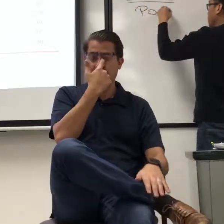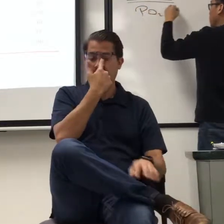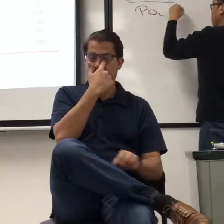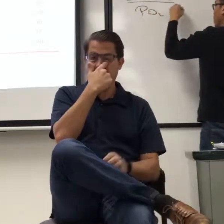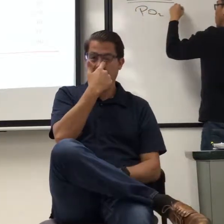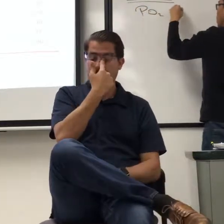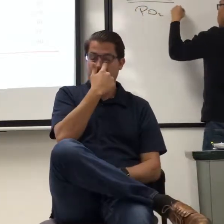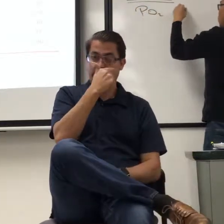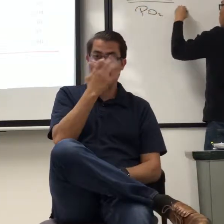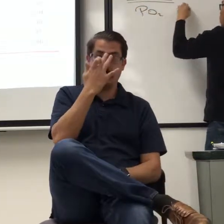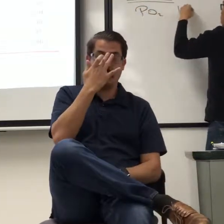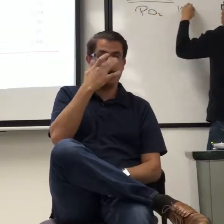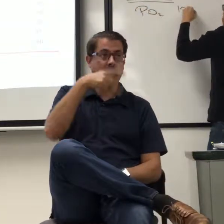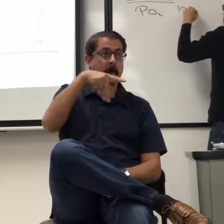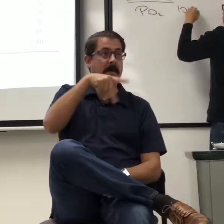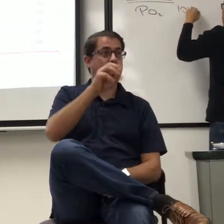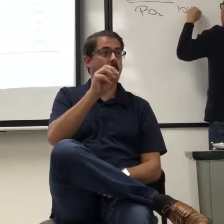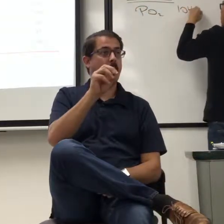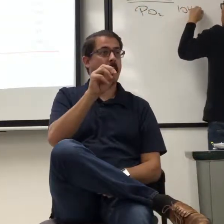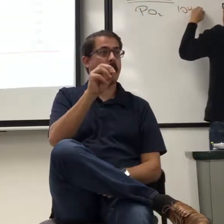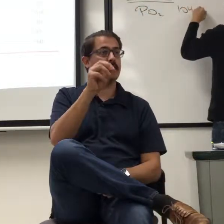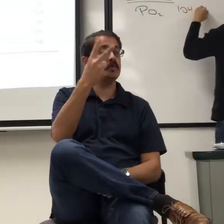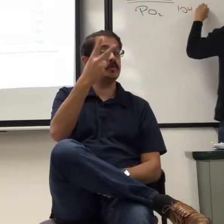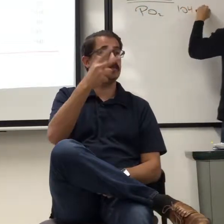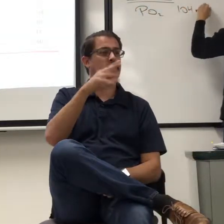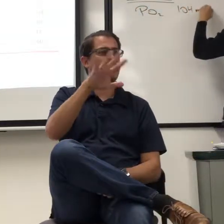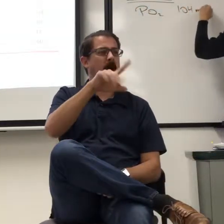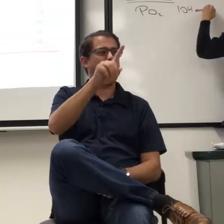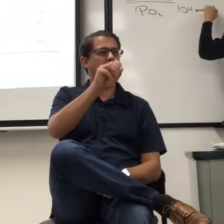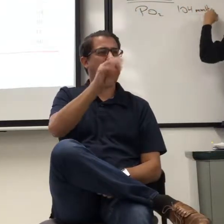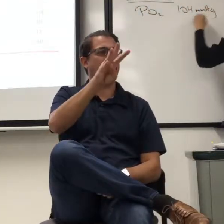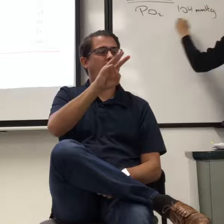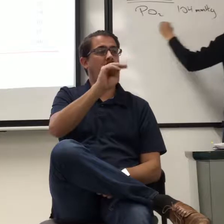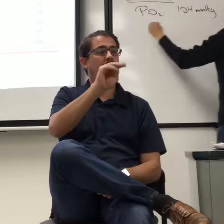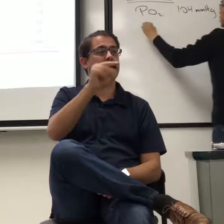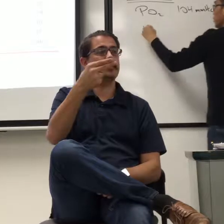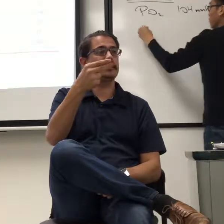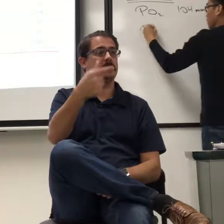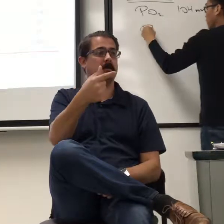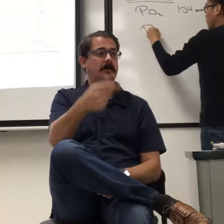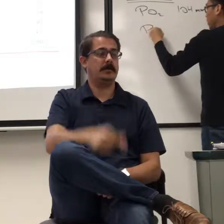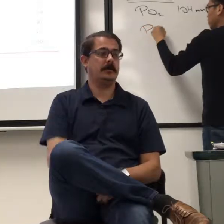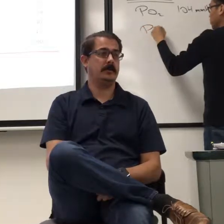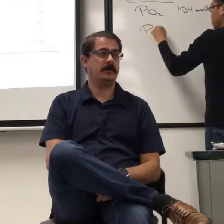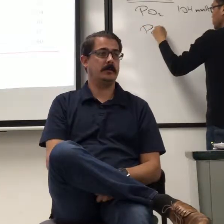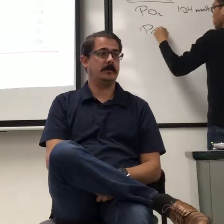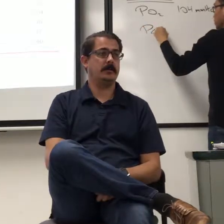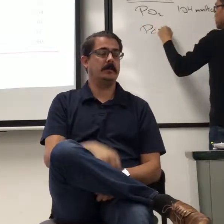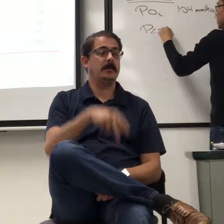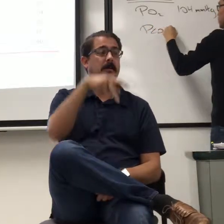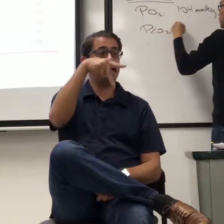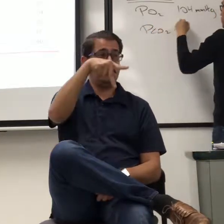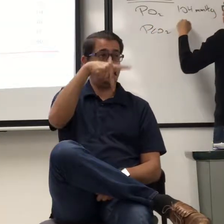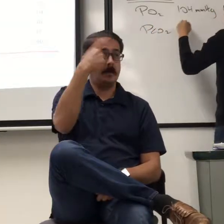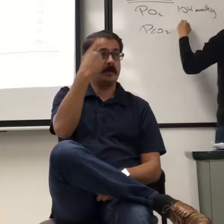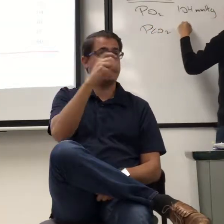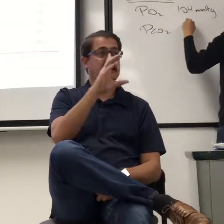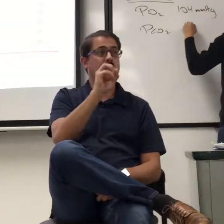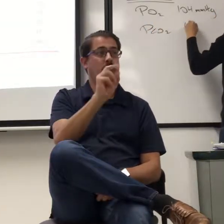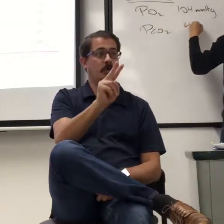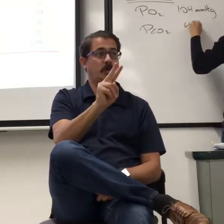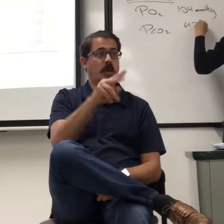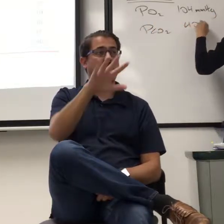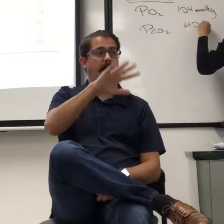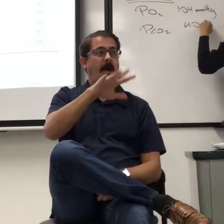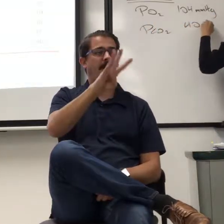PO2 is about 104 millimeters of mercury. The partial pressure due to CO2 is